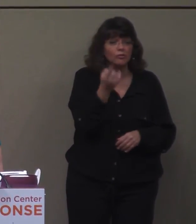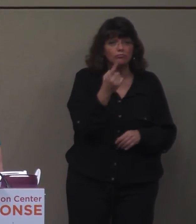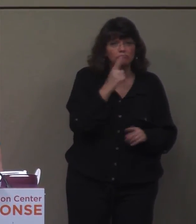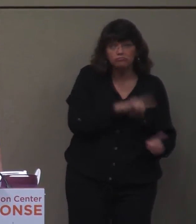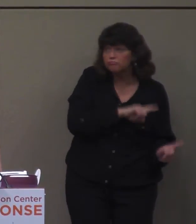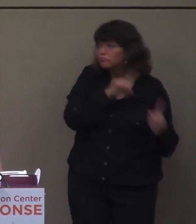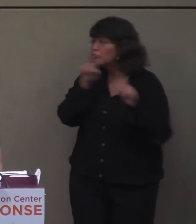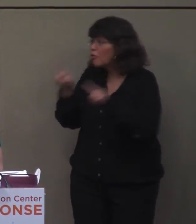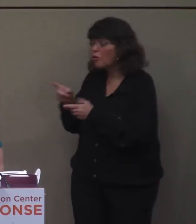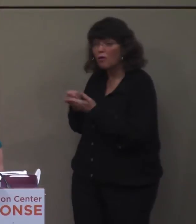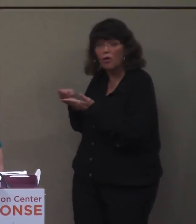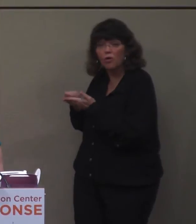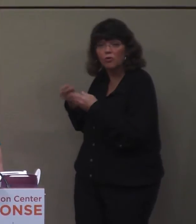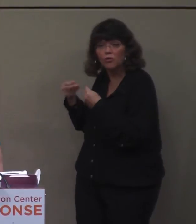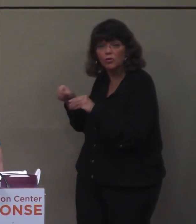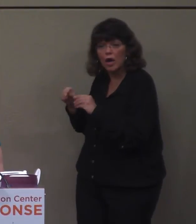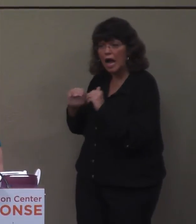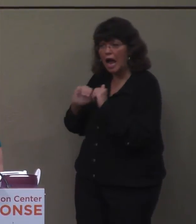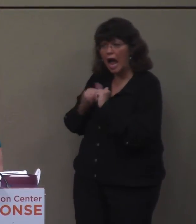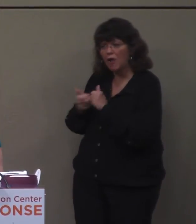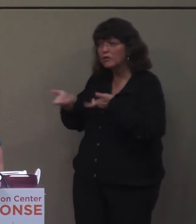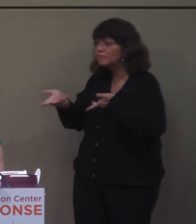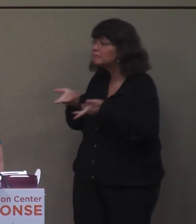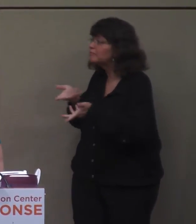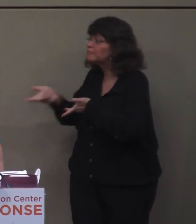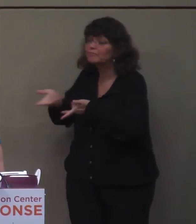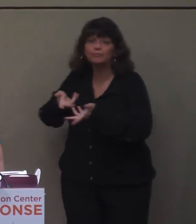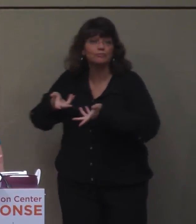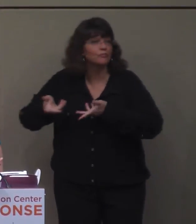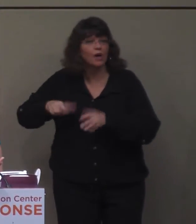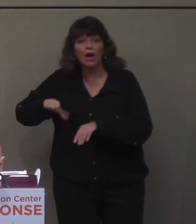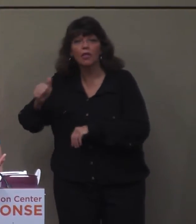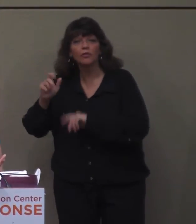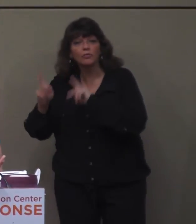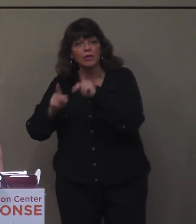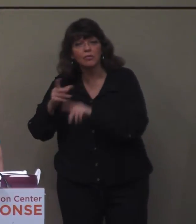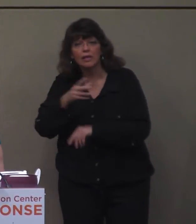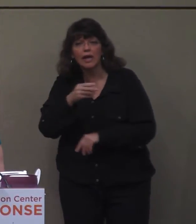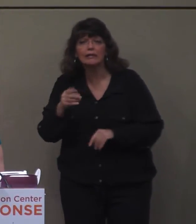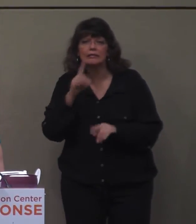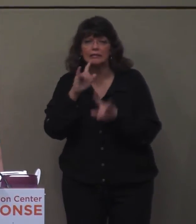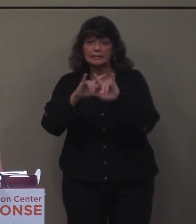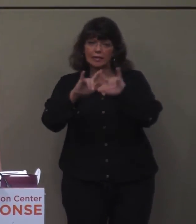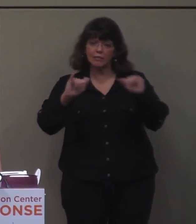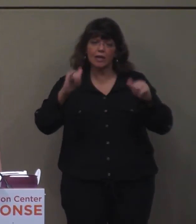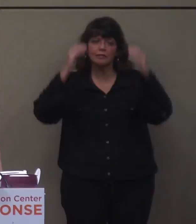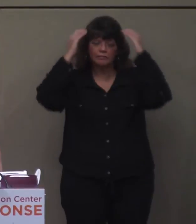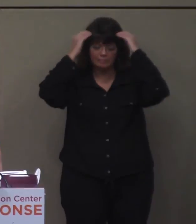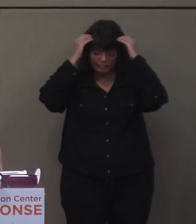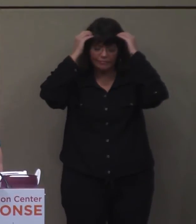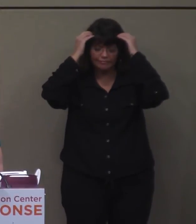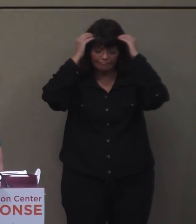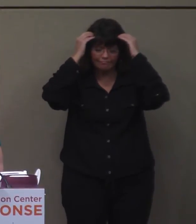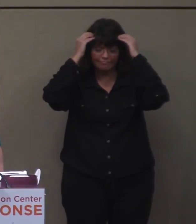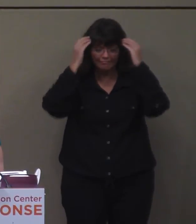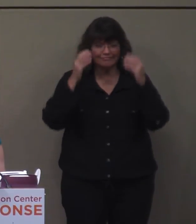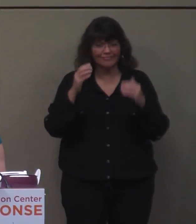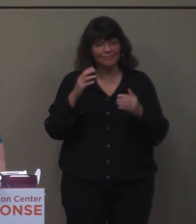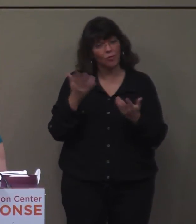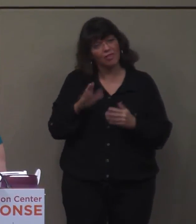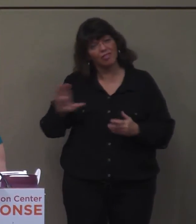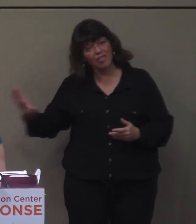being conscientious of others and their needs? From Fredrickson's research, she emphasized 10 different forms of